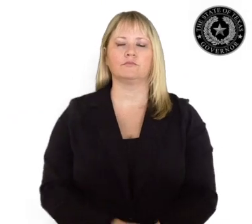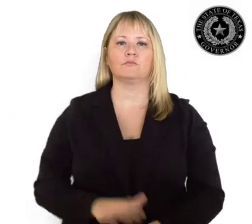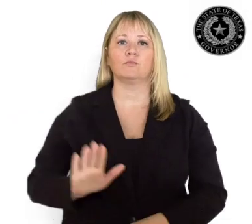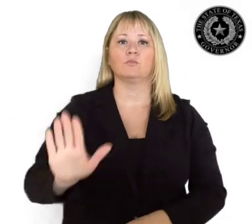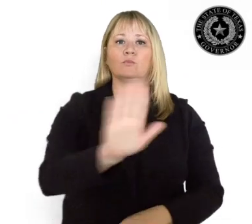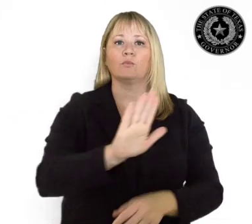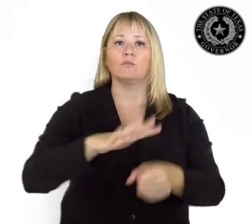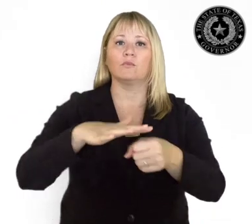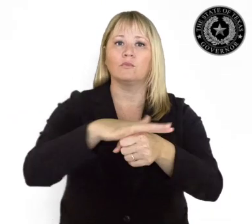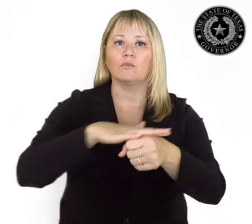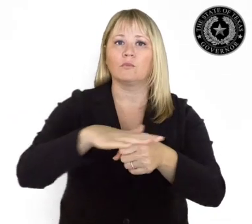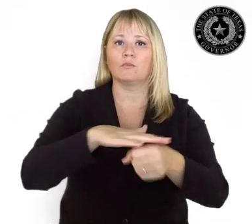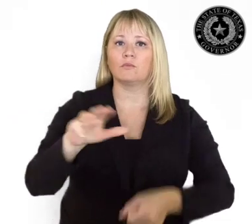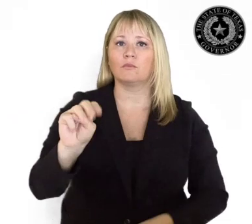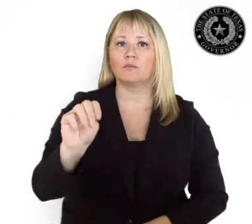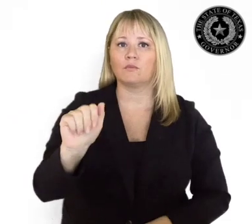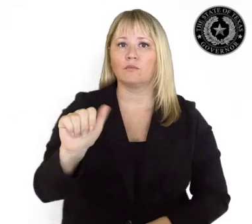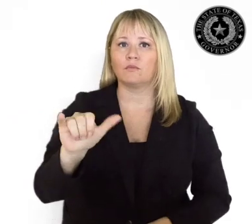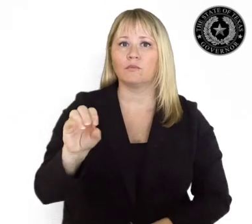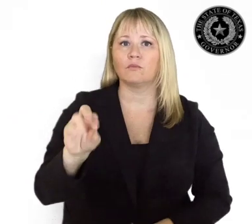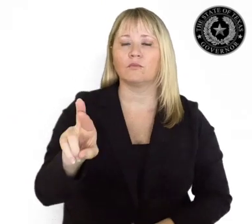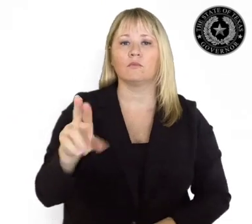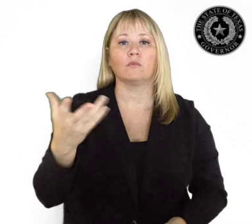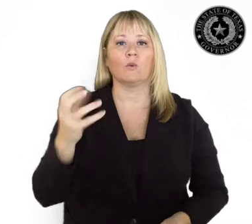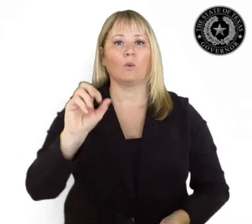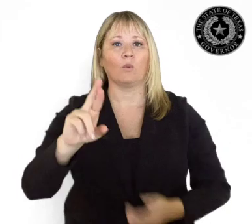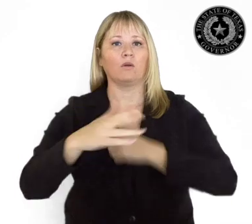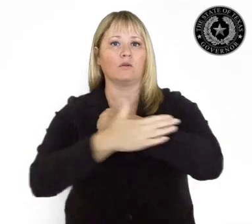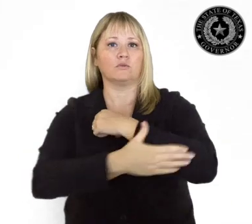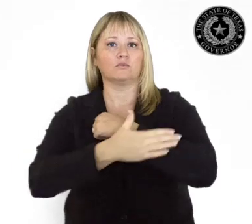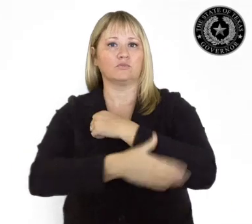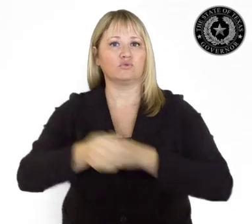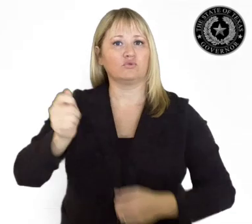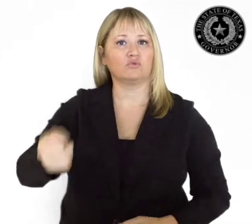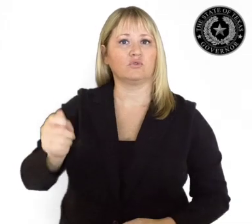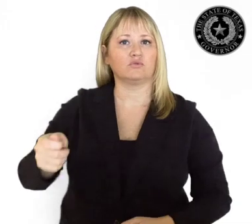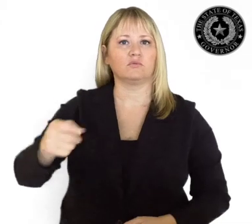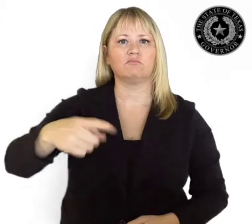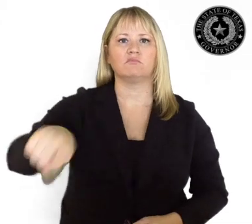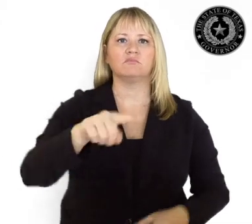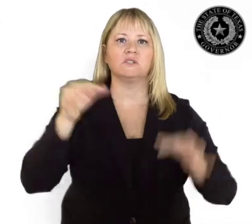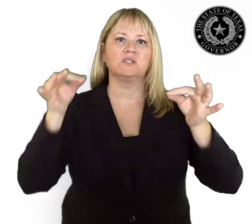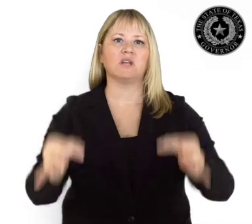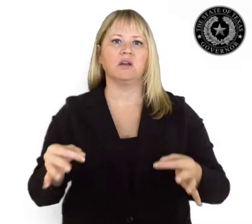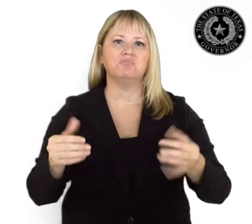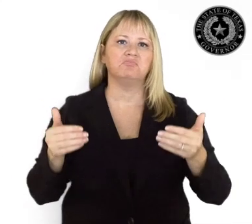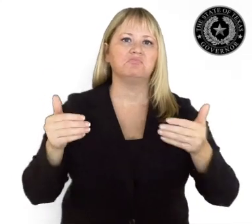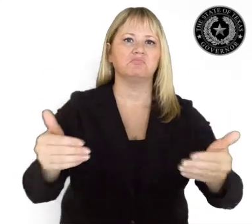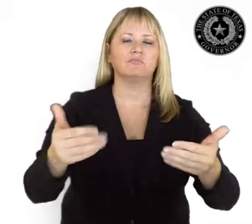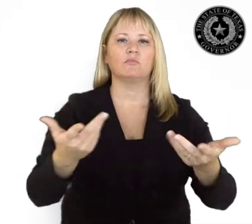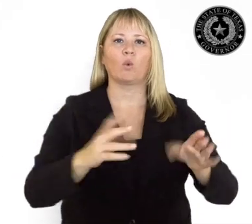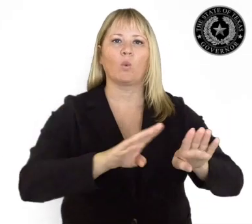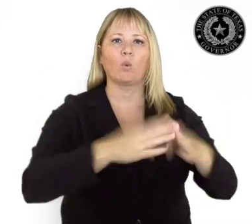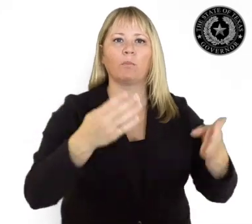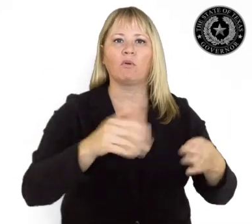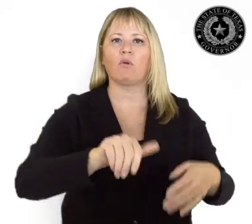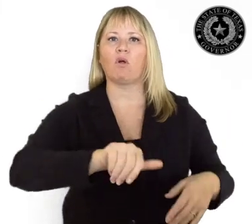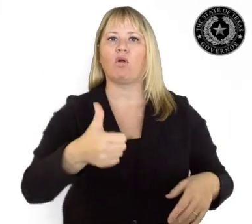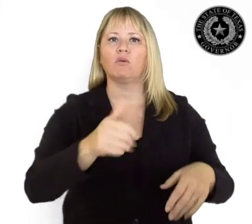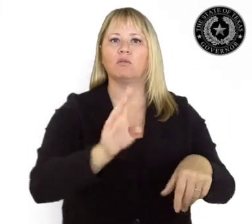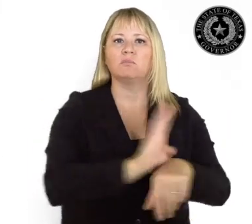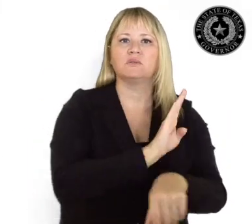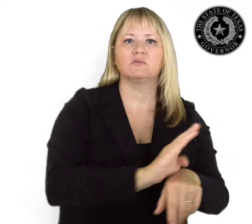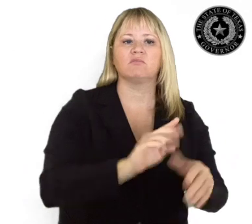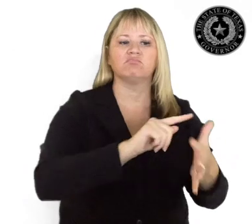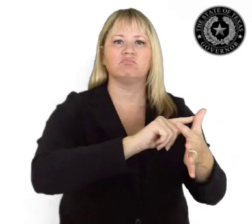This executive order shall supersede any conflicting order issued by local officials in response to the COVID-19